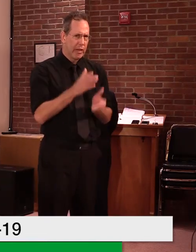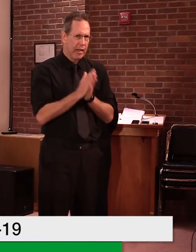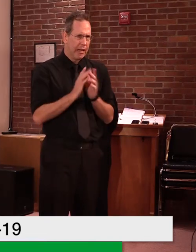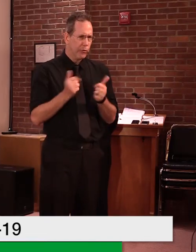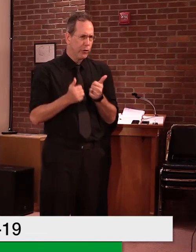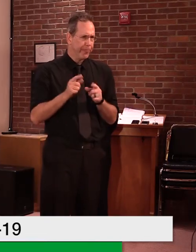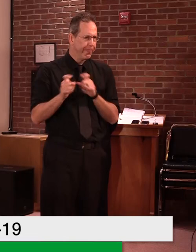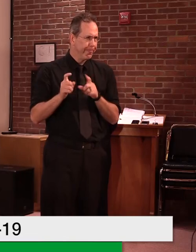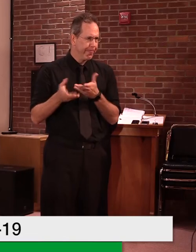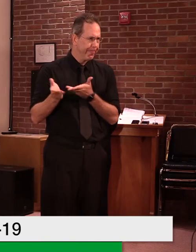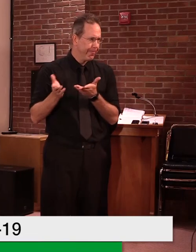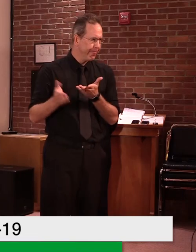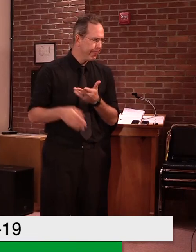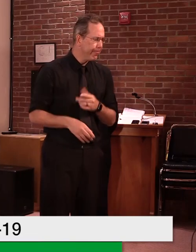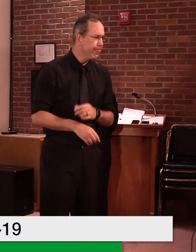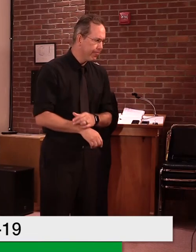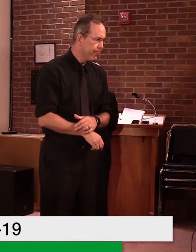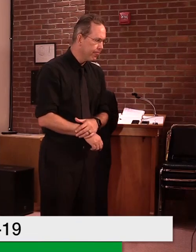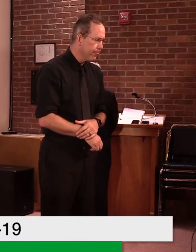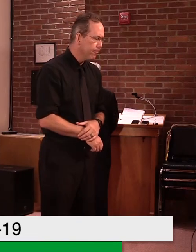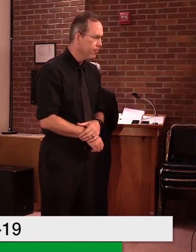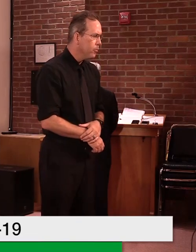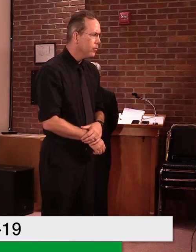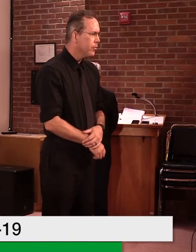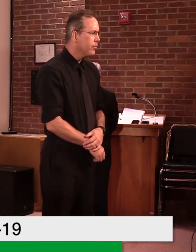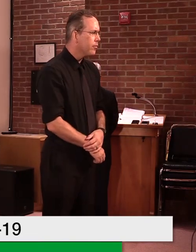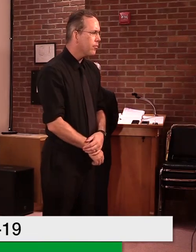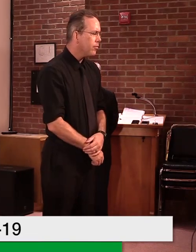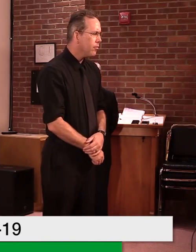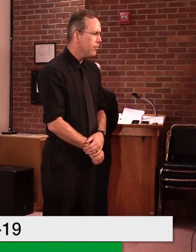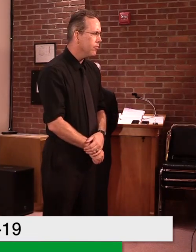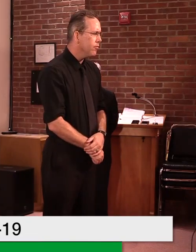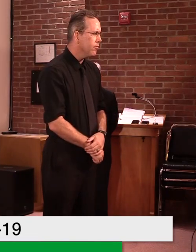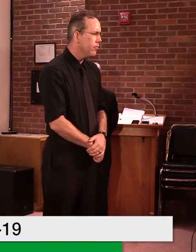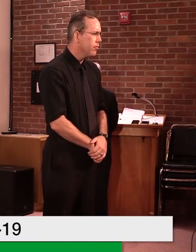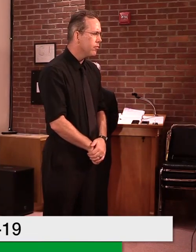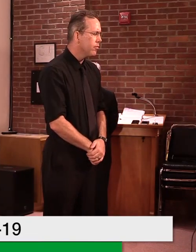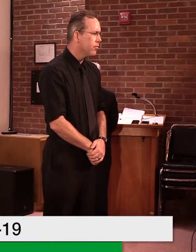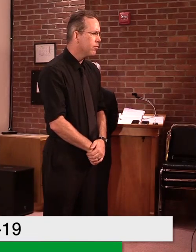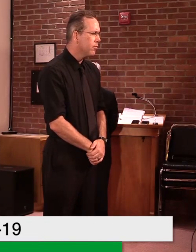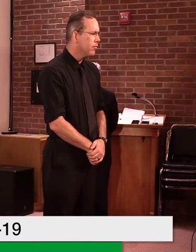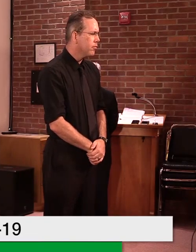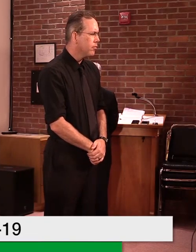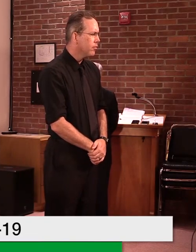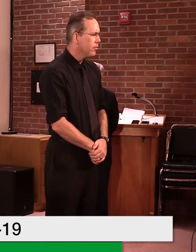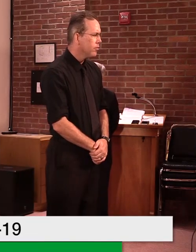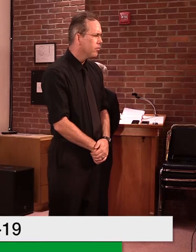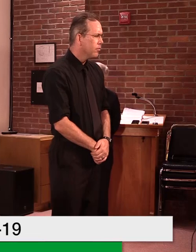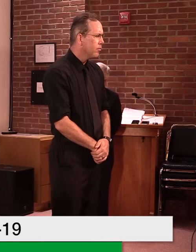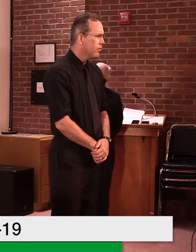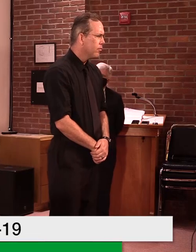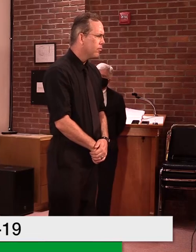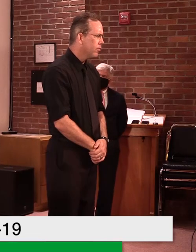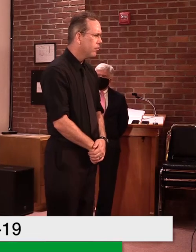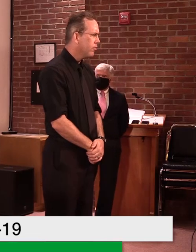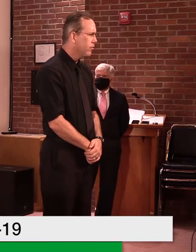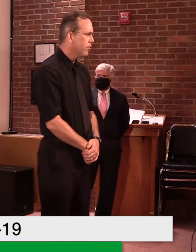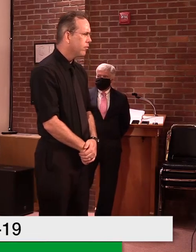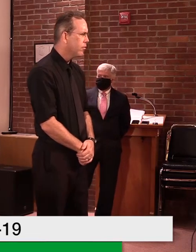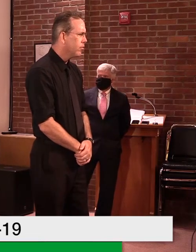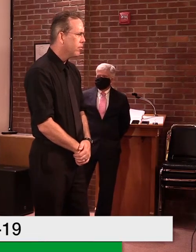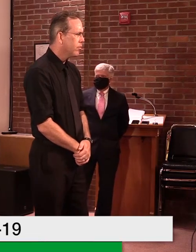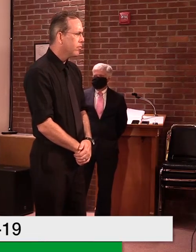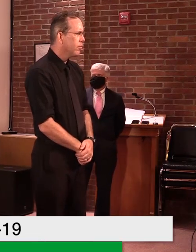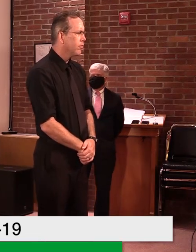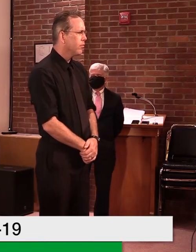It's about the attribution of cases to towns. And I think it may be